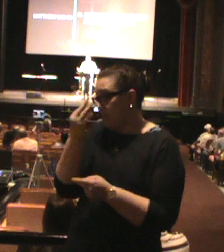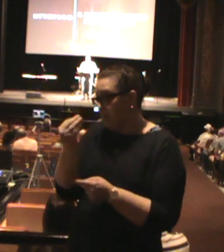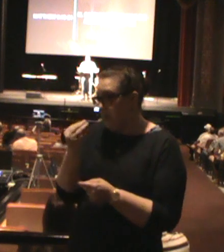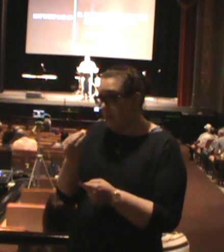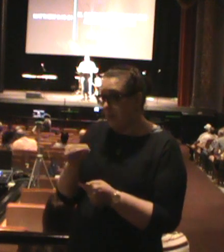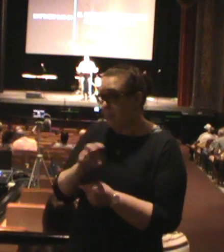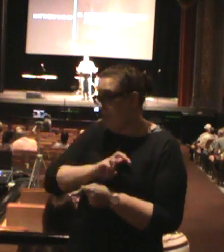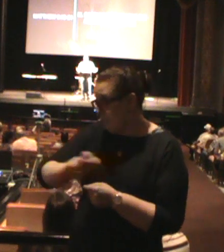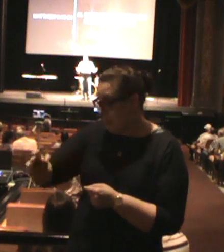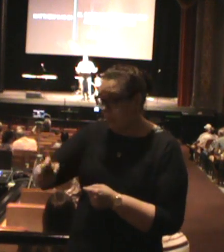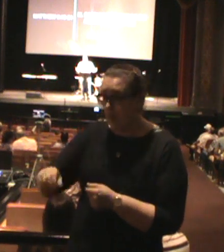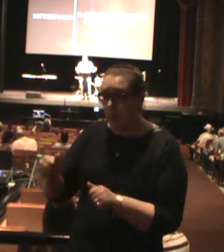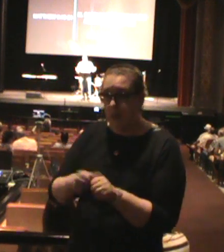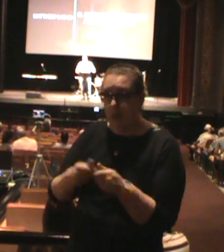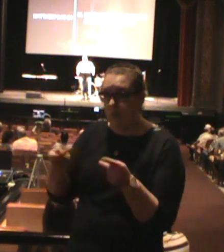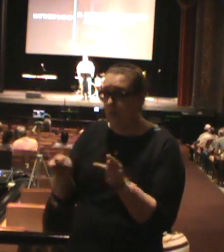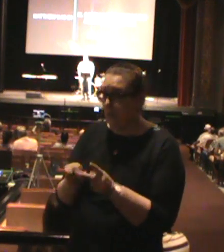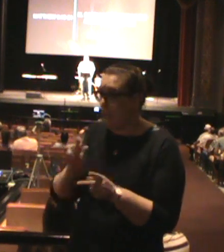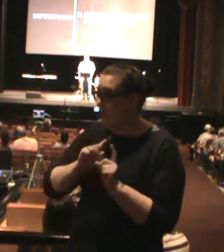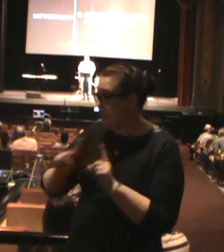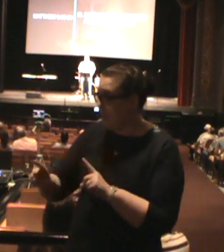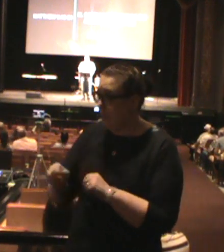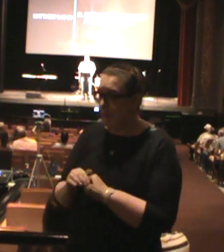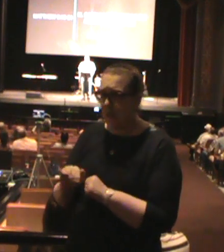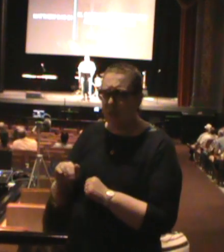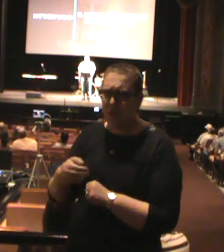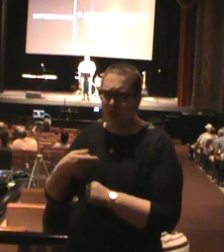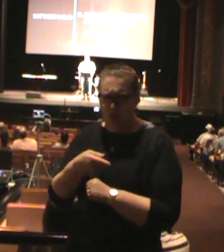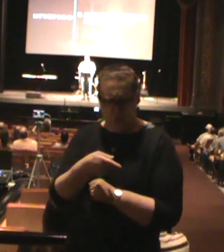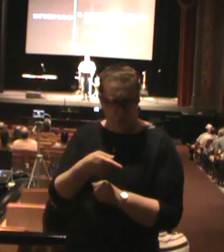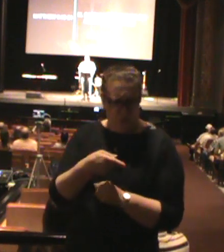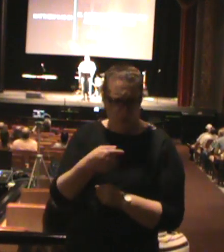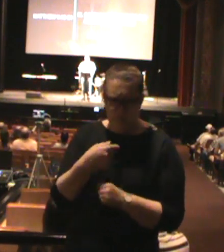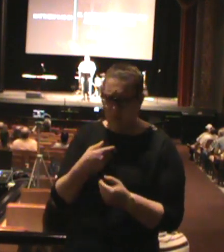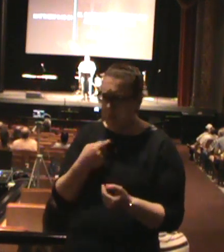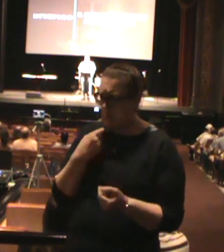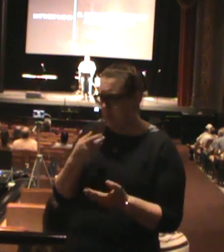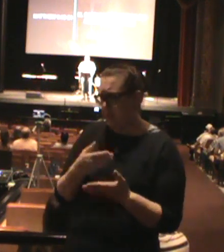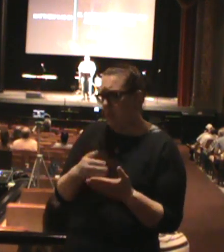that they went. Now, some of you would say, how could you do that on a dollar?